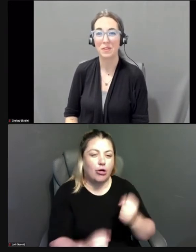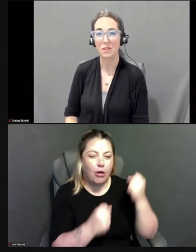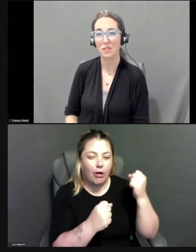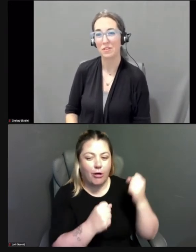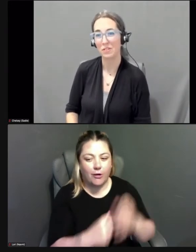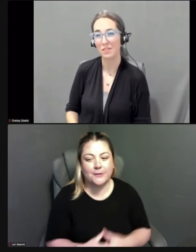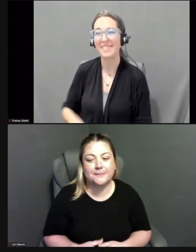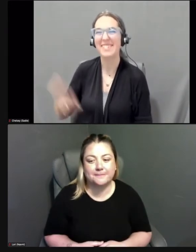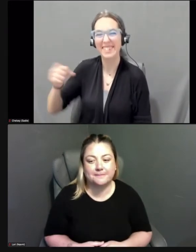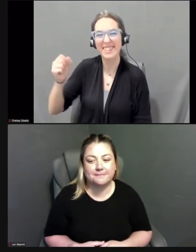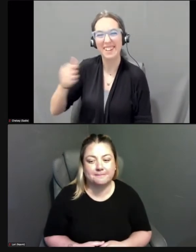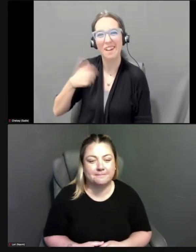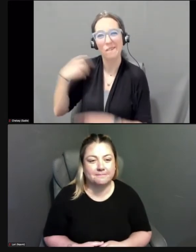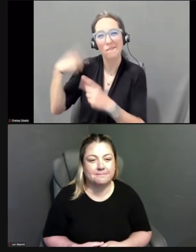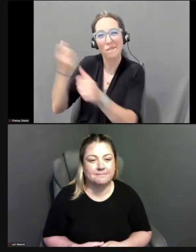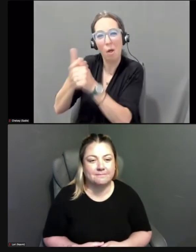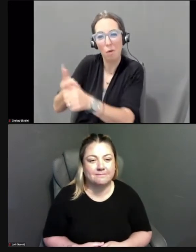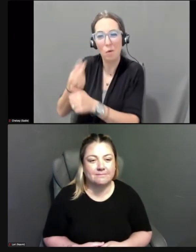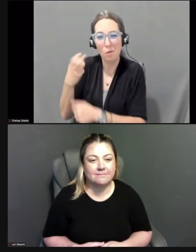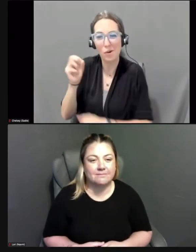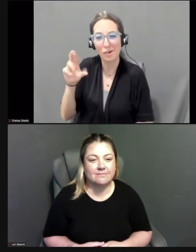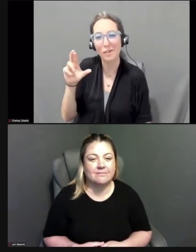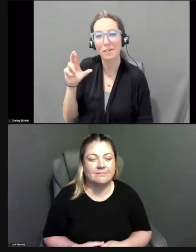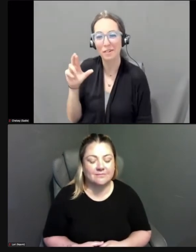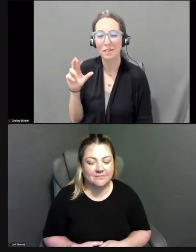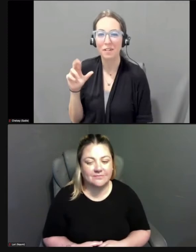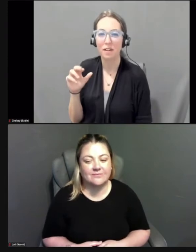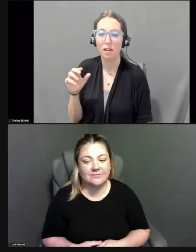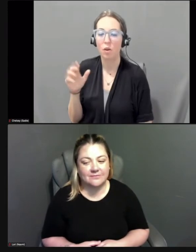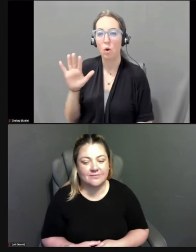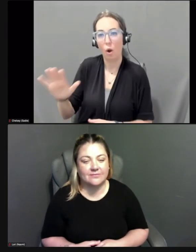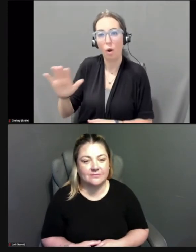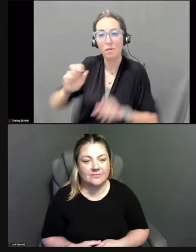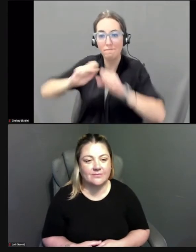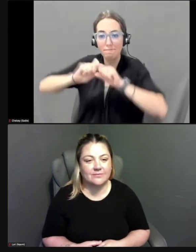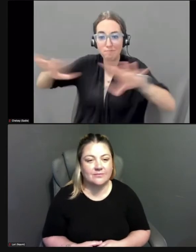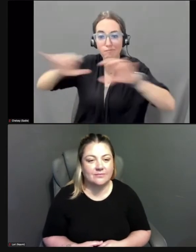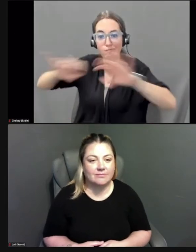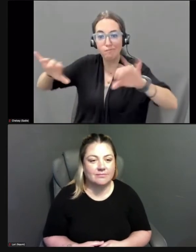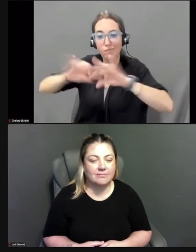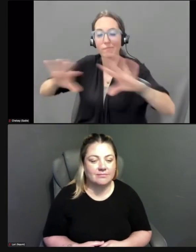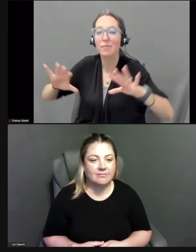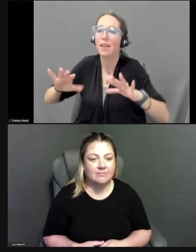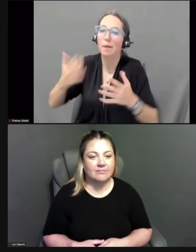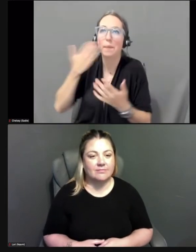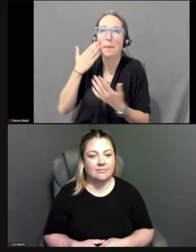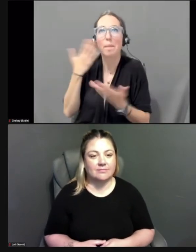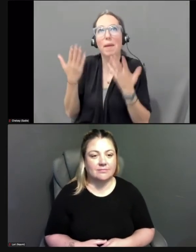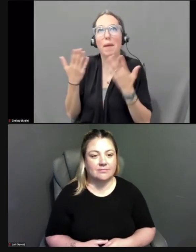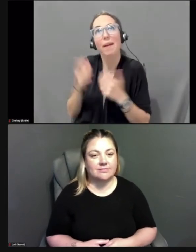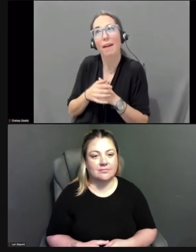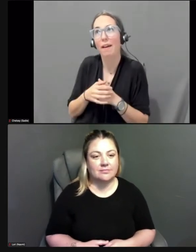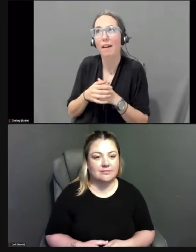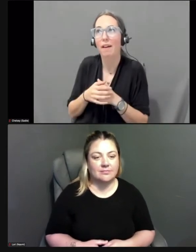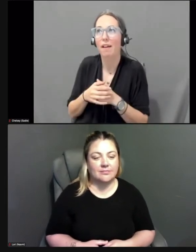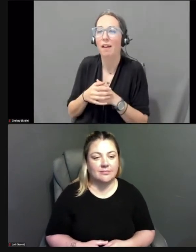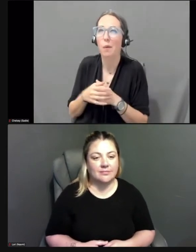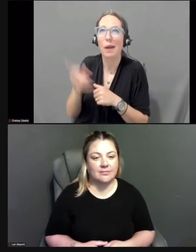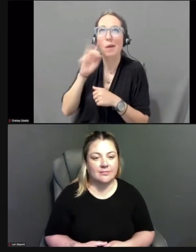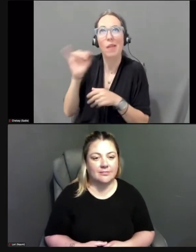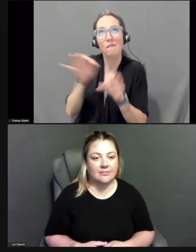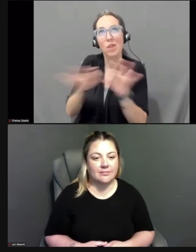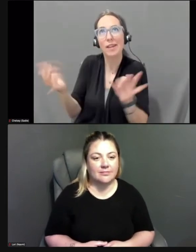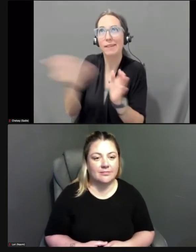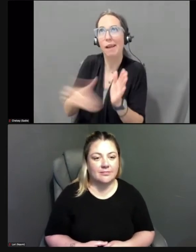a very long time. A lot of the stuff that she has put out there has been very, like, I don't want to sound corny, but, like, life-changing for me, like, to learn.